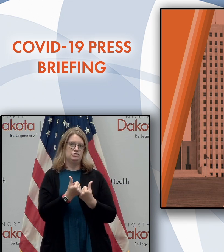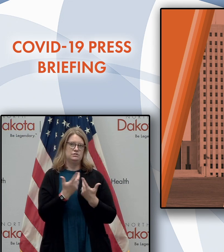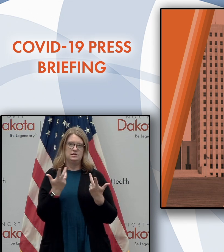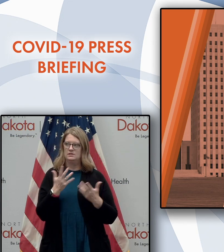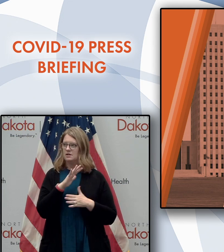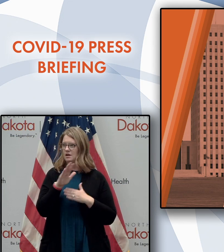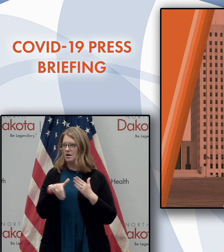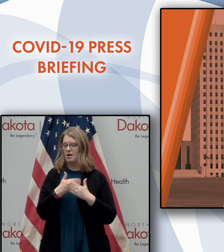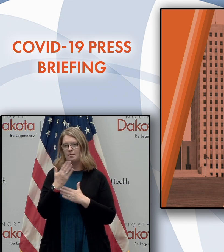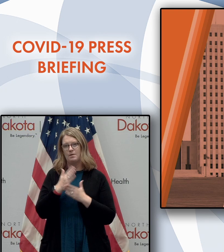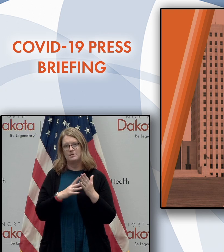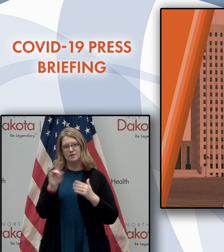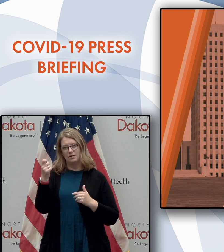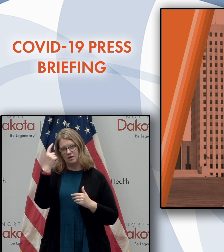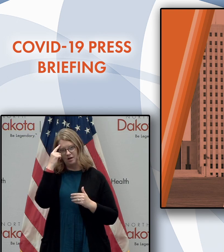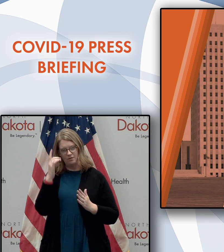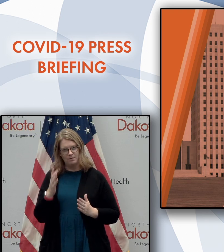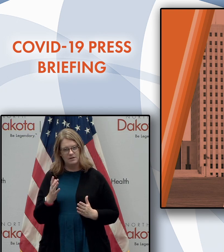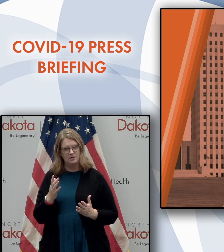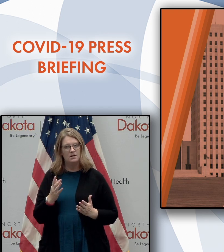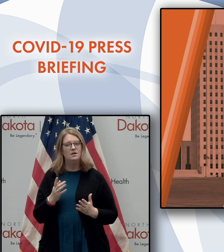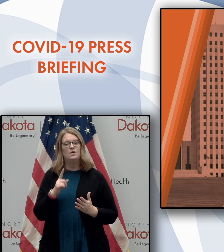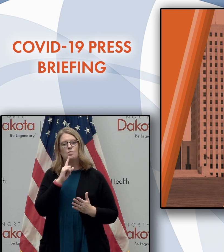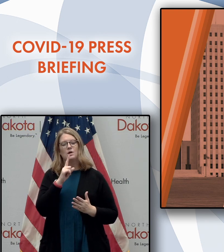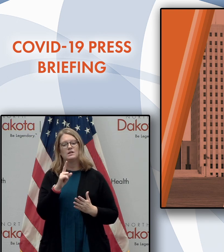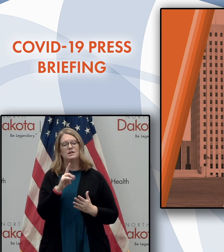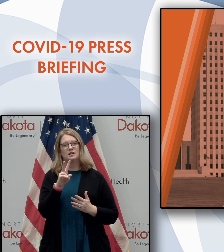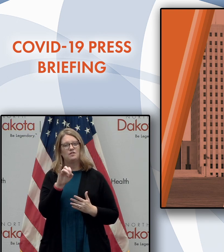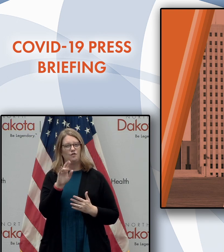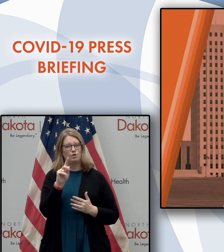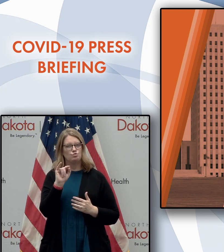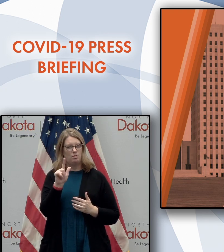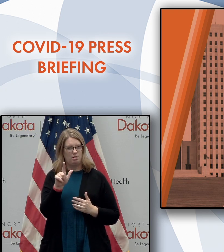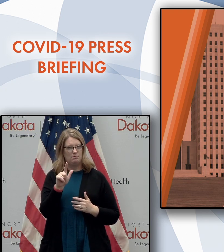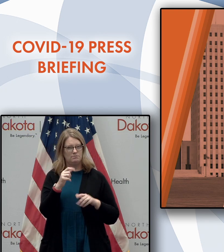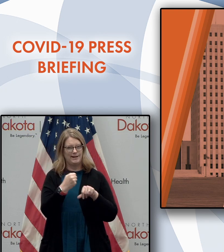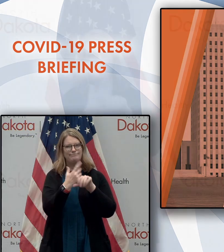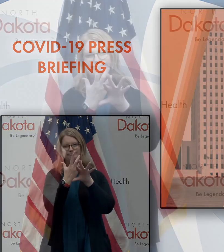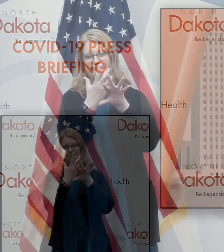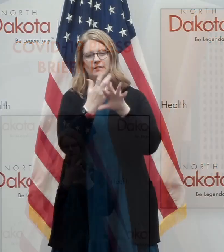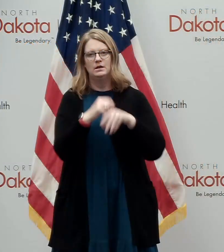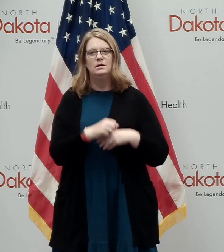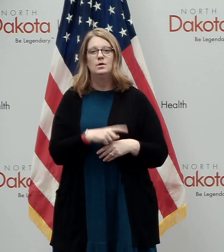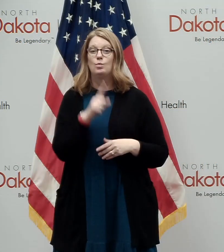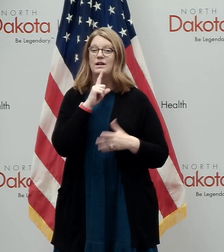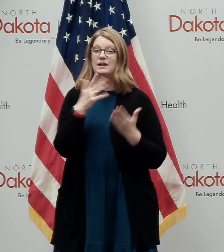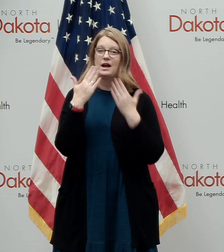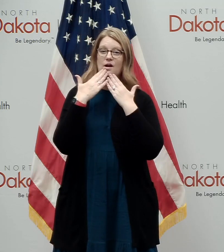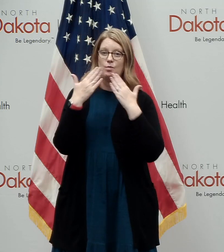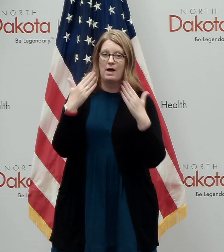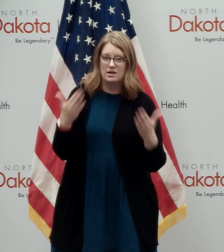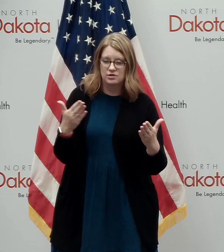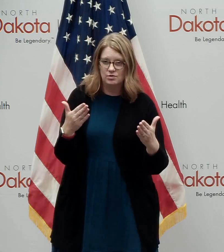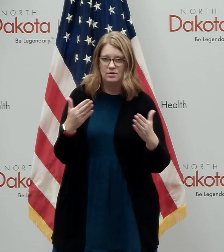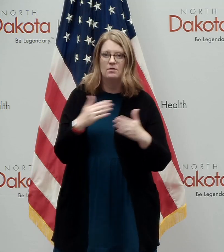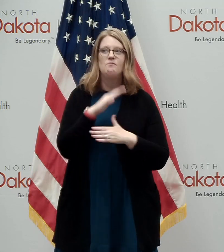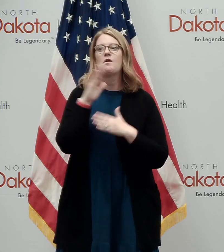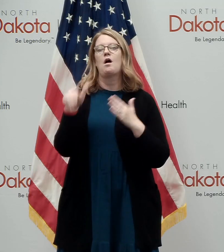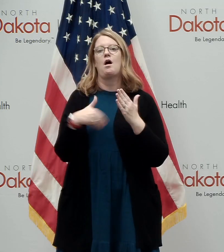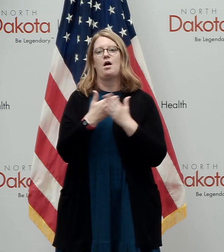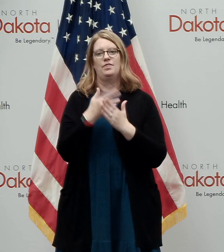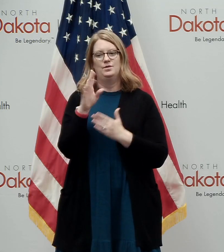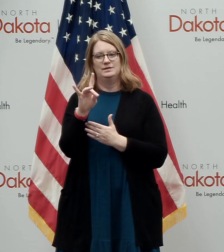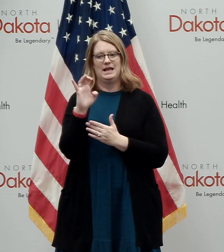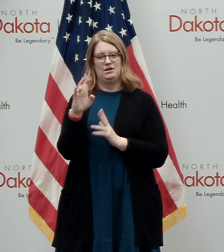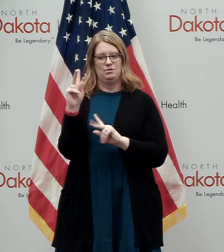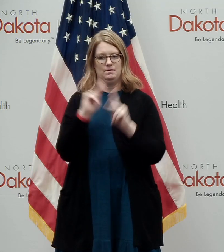of government. Tomorrow we'll celebrate virtually this year's recipients. We want to share our gratitude today with all those 800